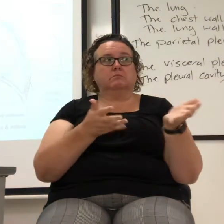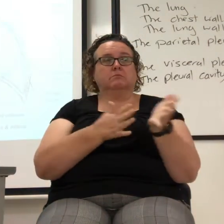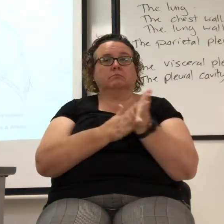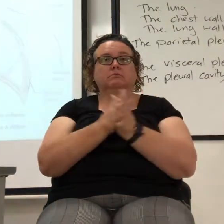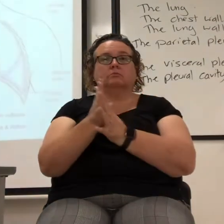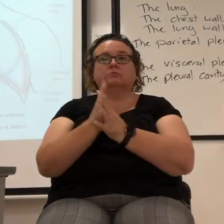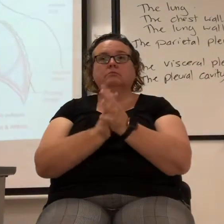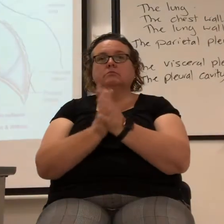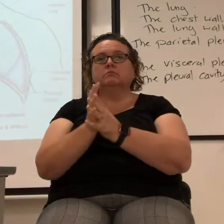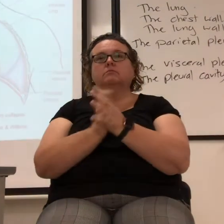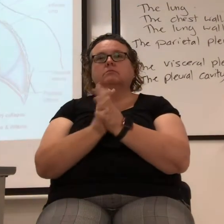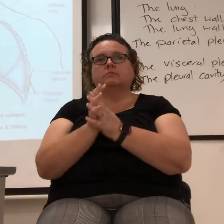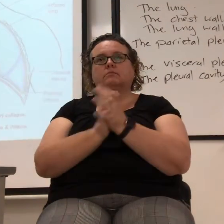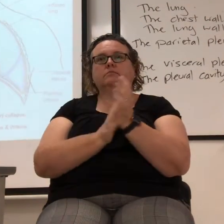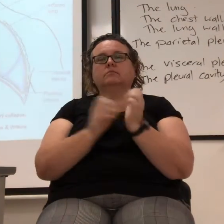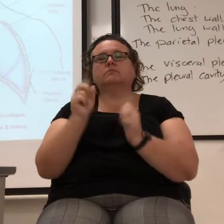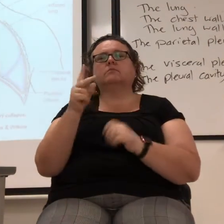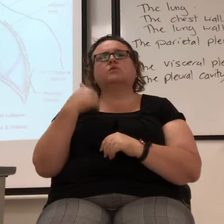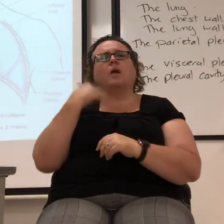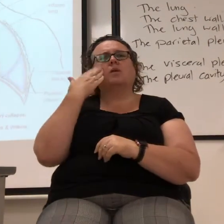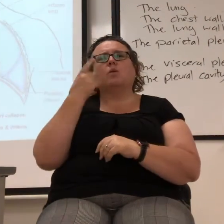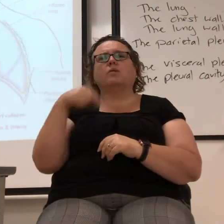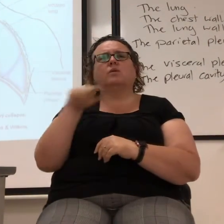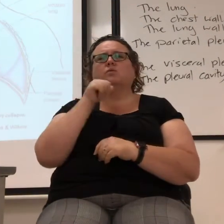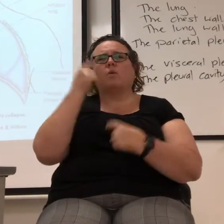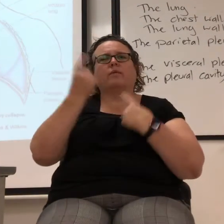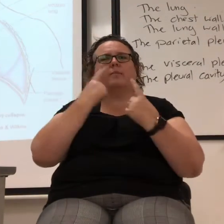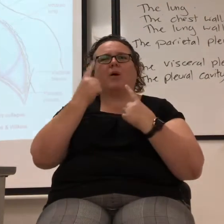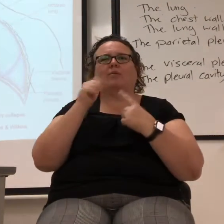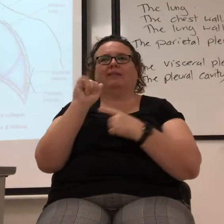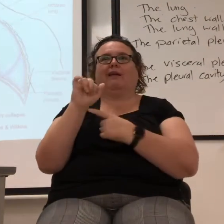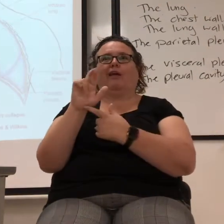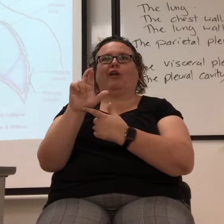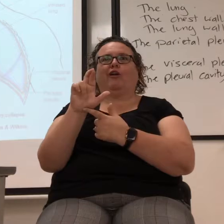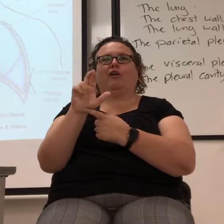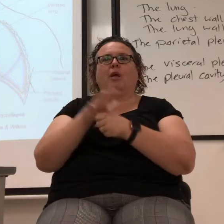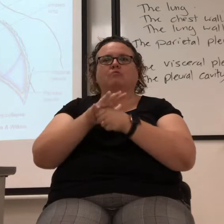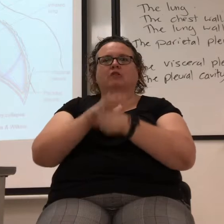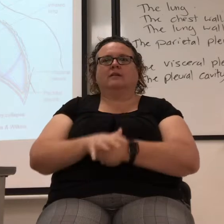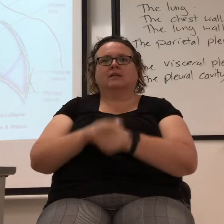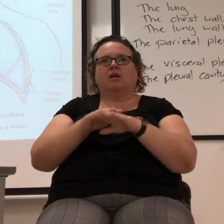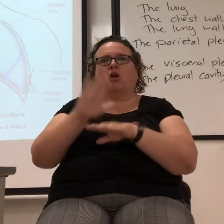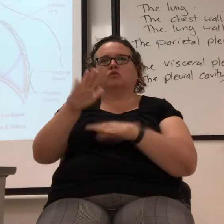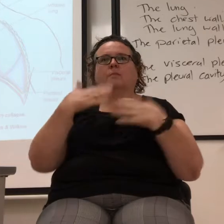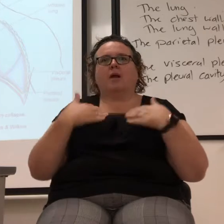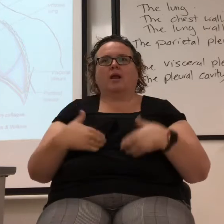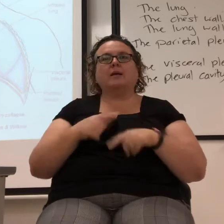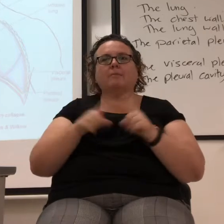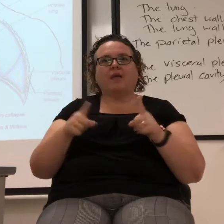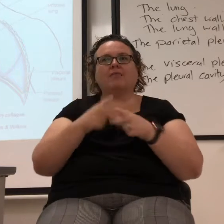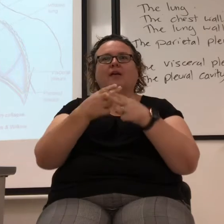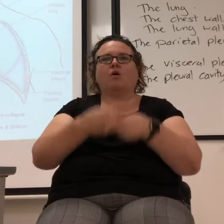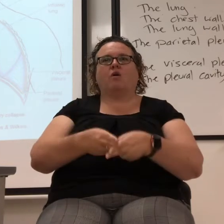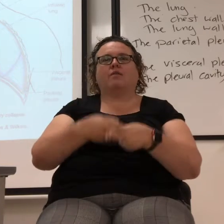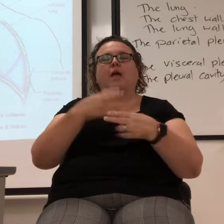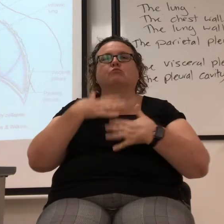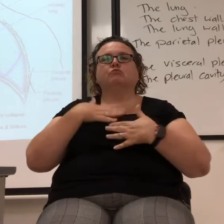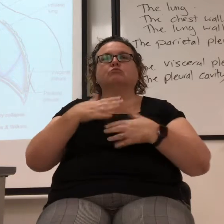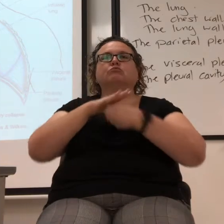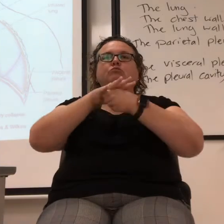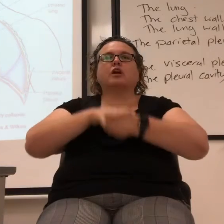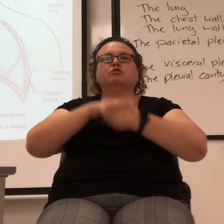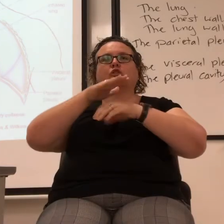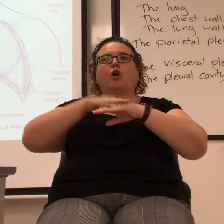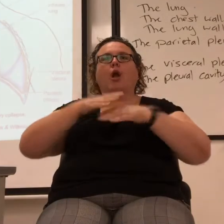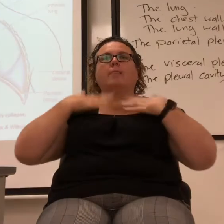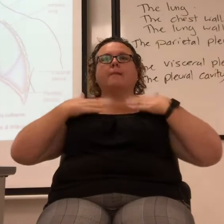Yeah, so I know you don't think of it. You don't think of the air pressing on your body, but that's they call that pressure on the body